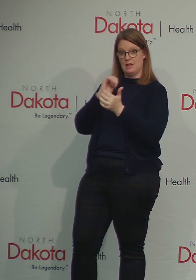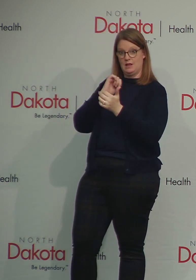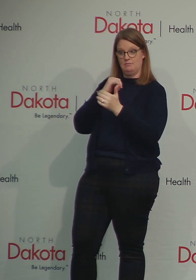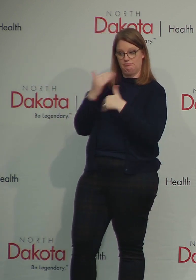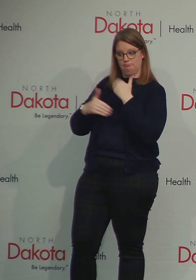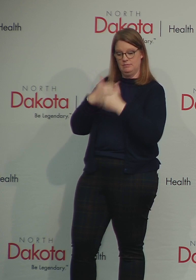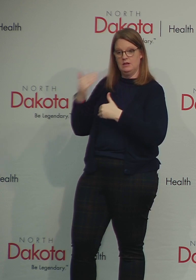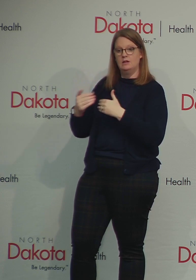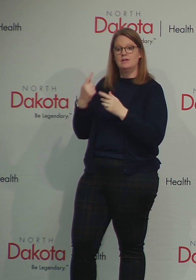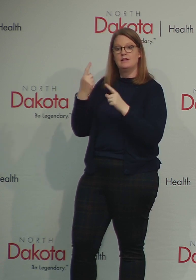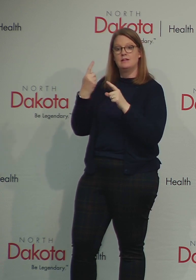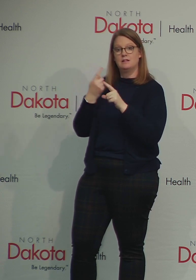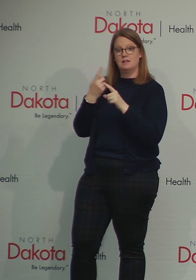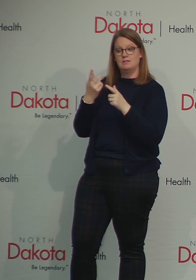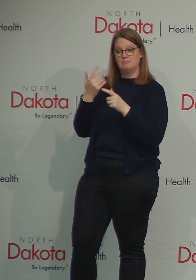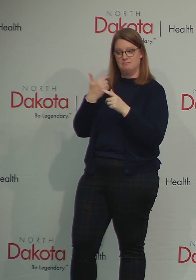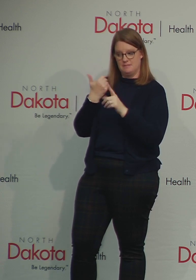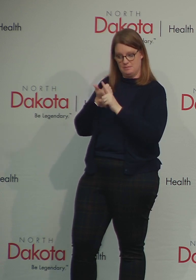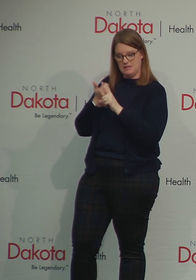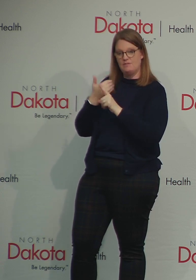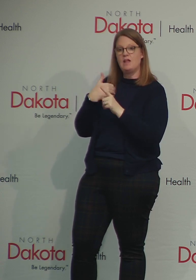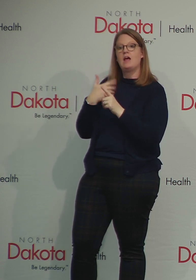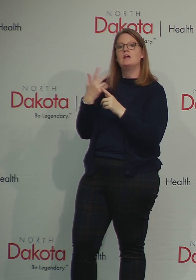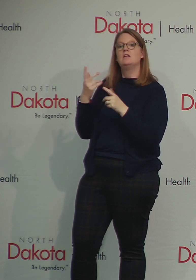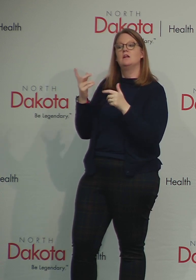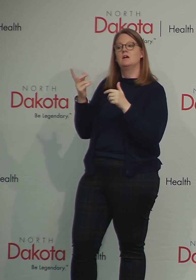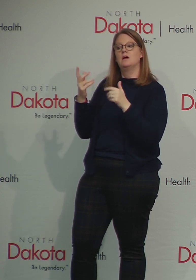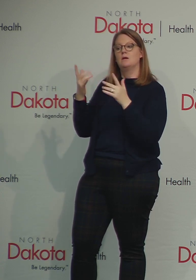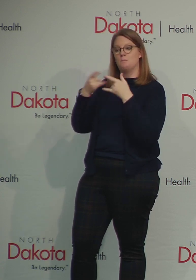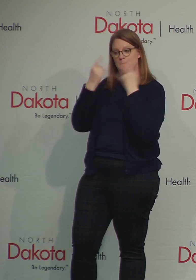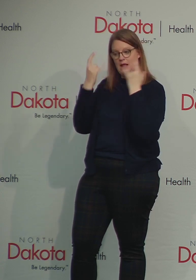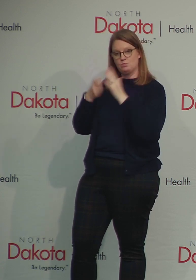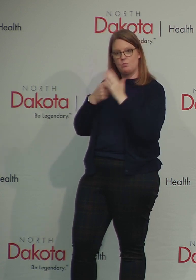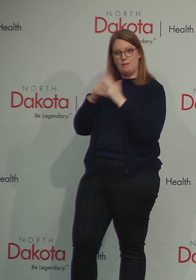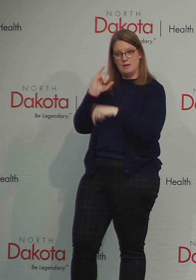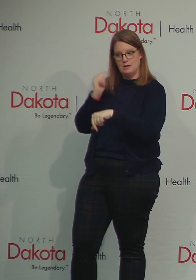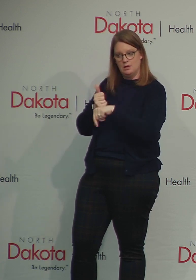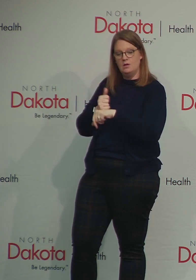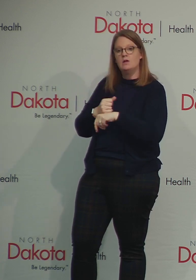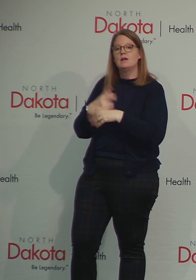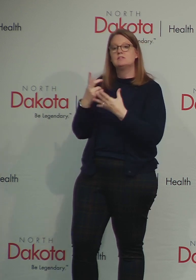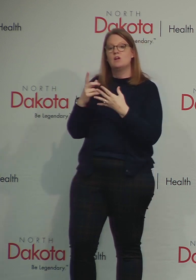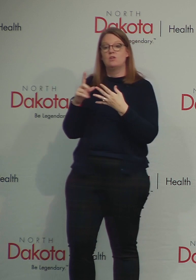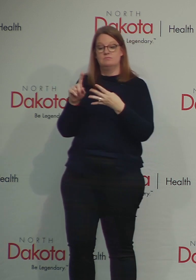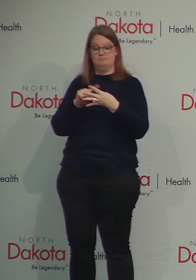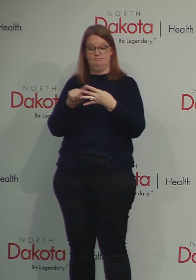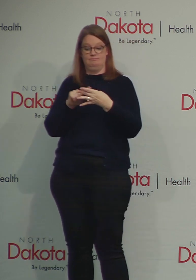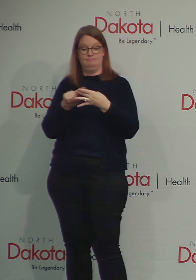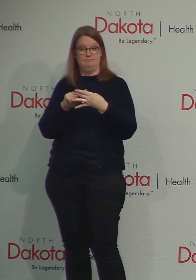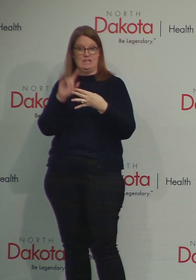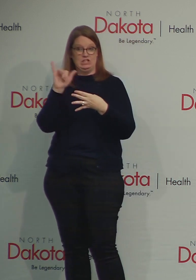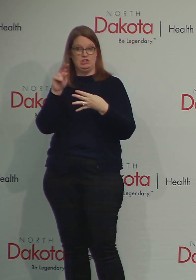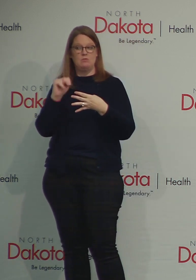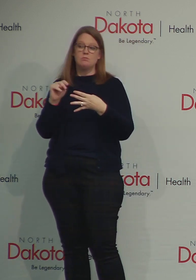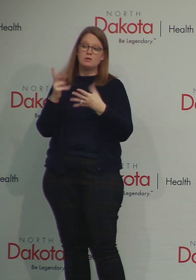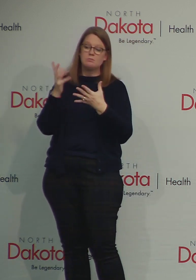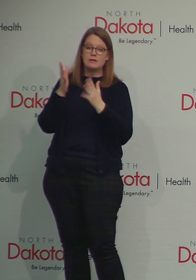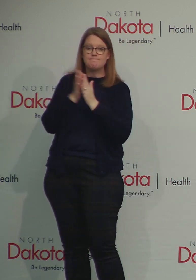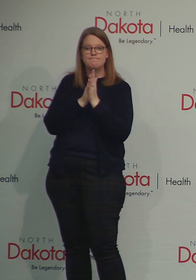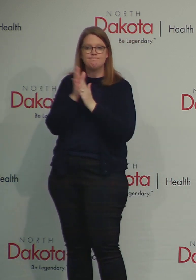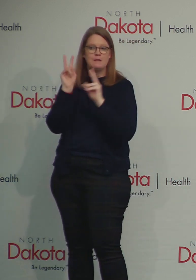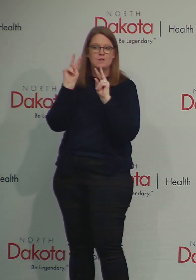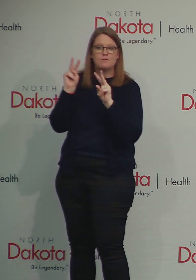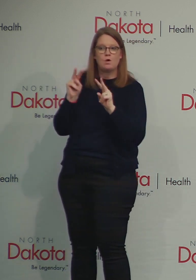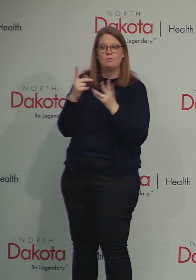regular session with a mask requirement in place in the first week in January. We look forward to working with the legislature on all of